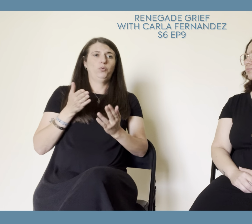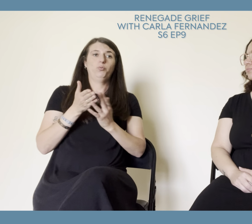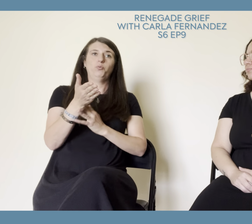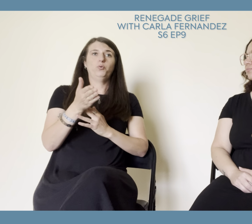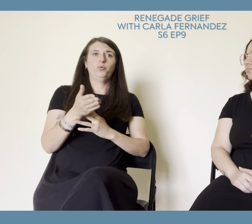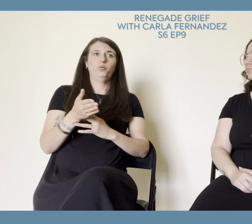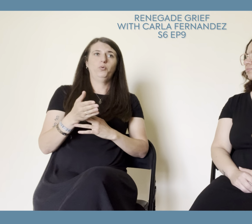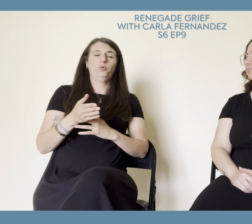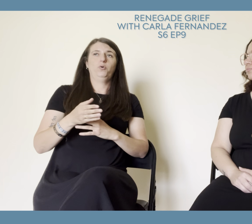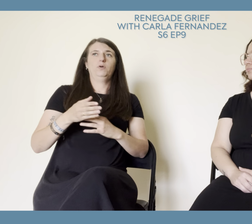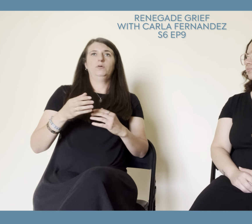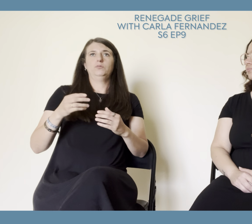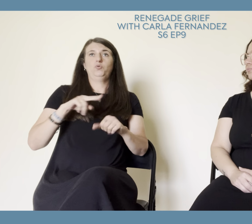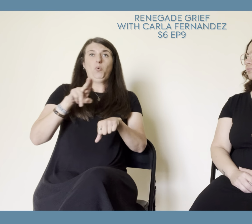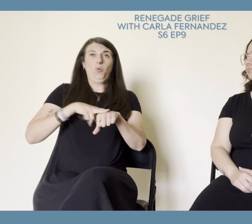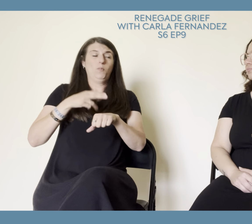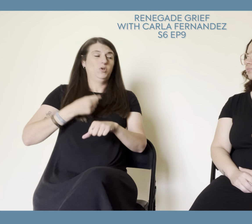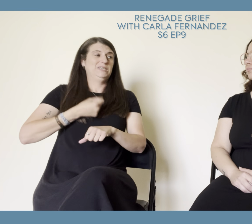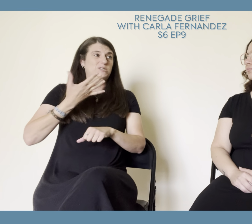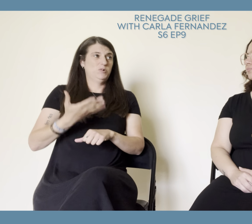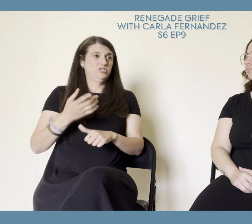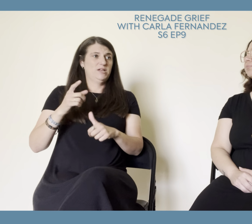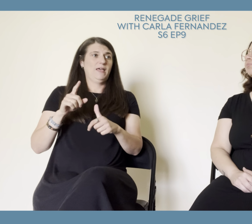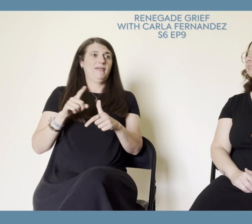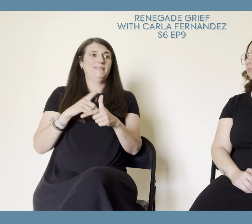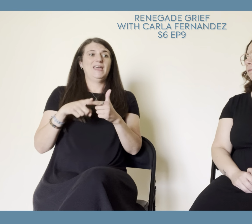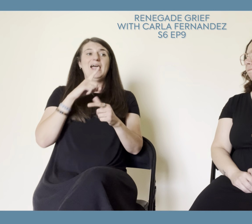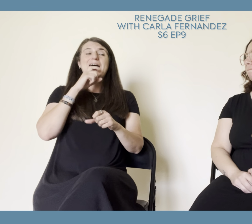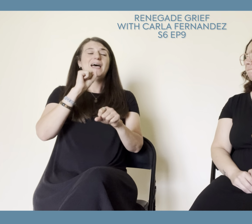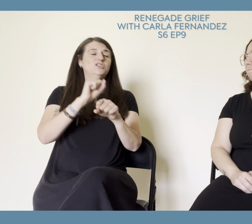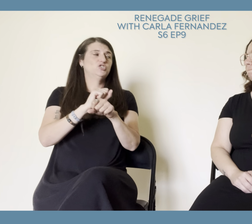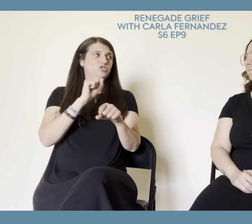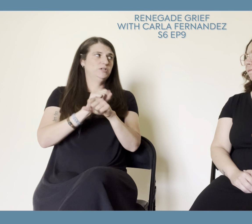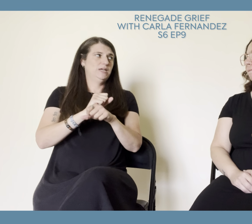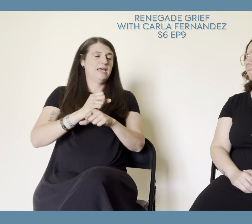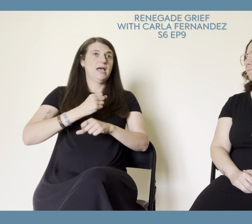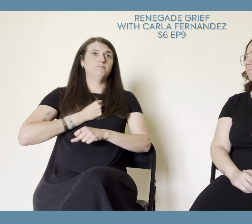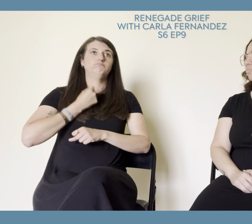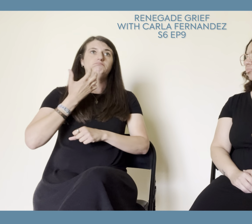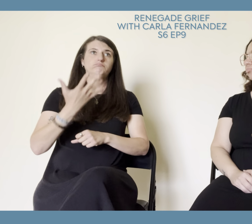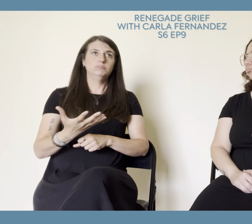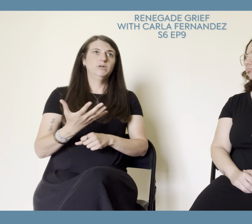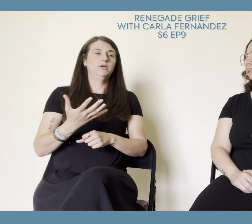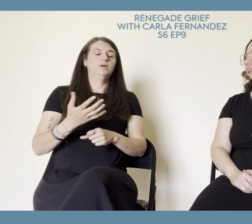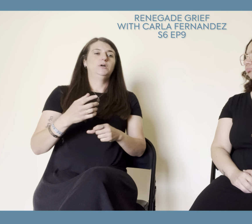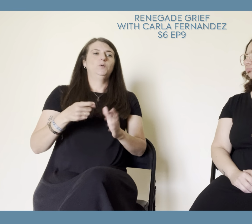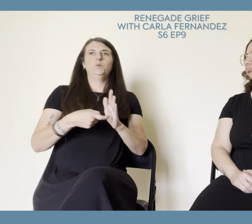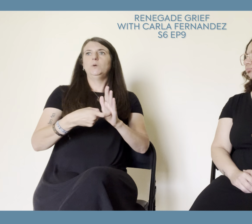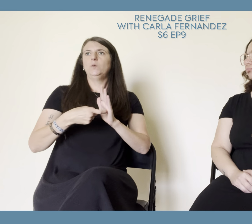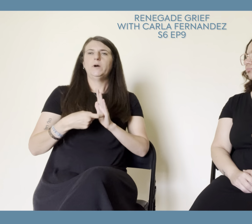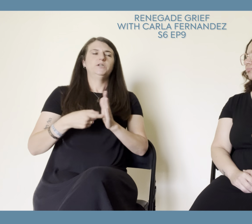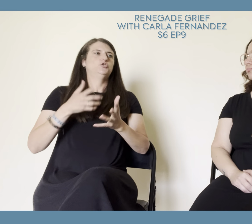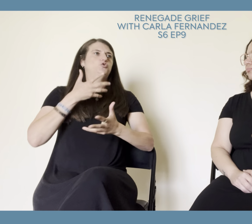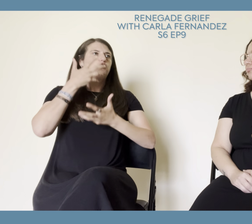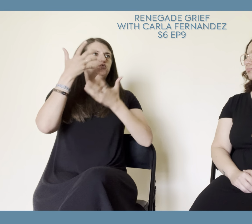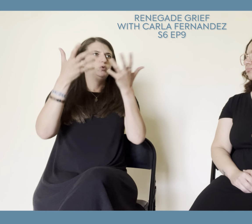cerebral expression, and that to actually get it out requires like chest beating and screaming and punching and